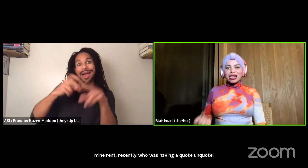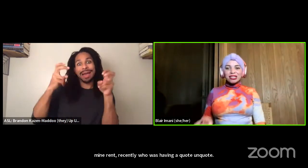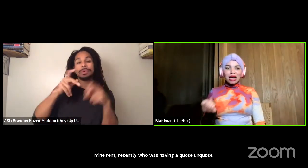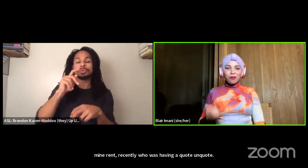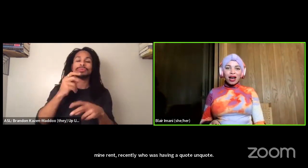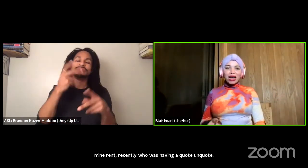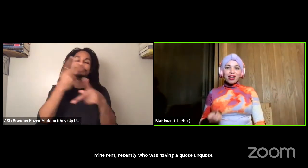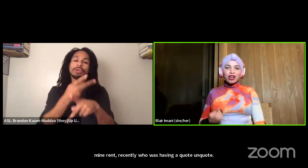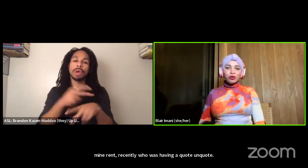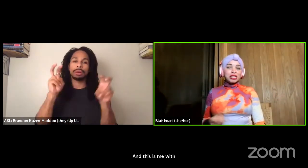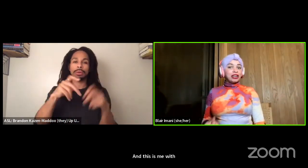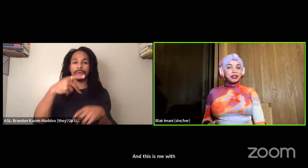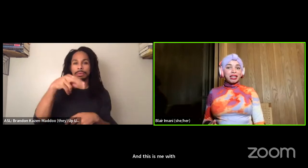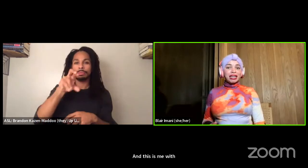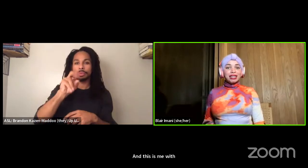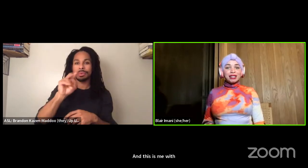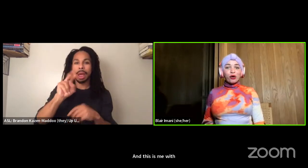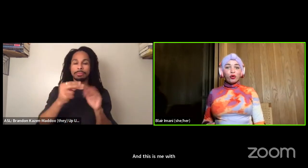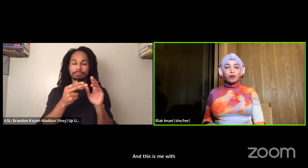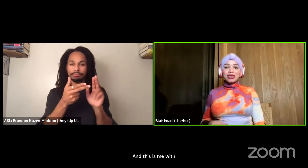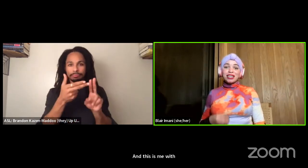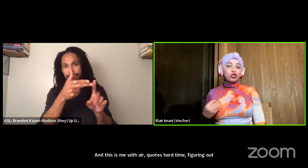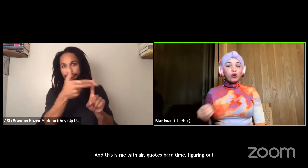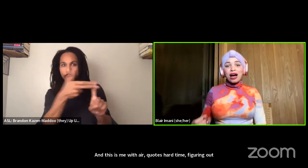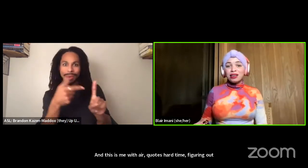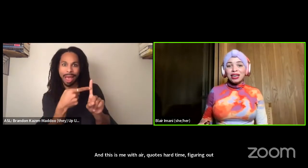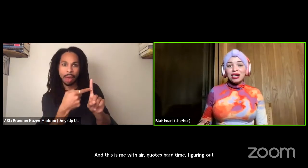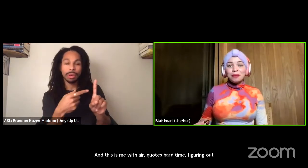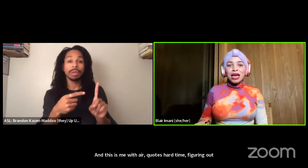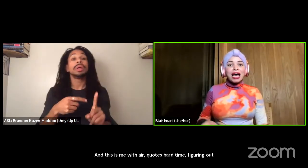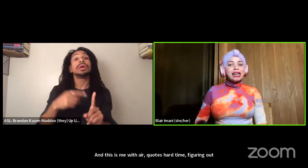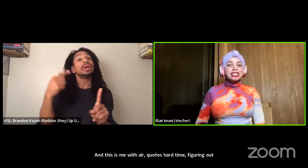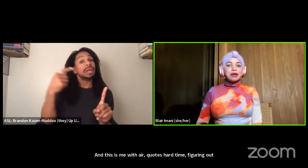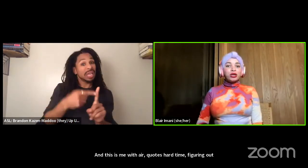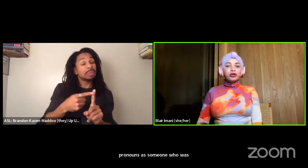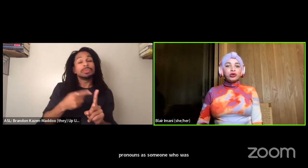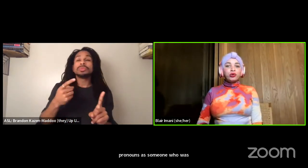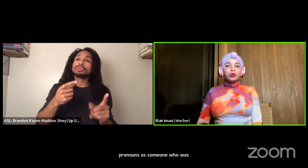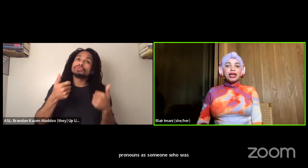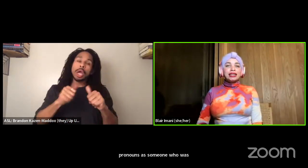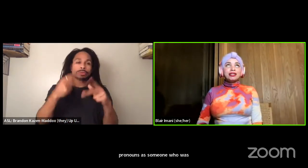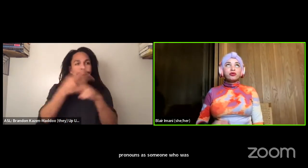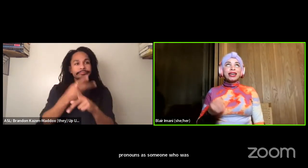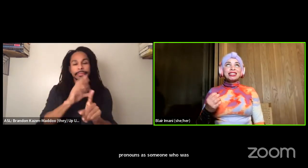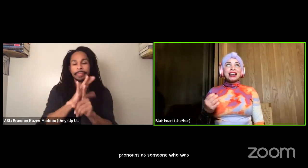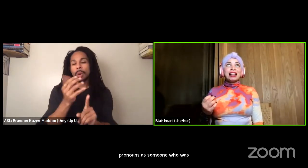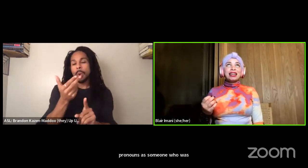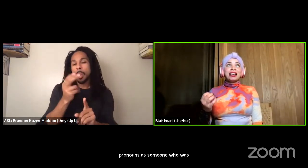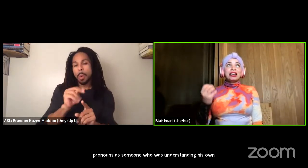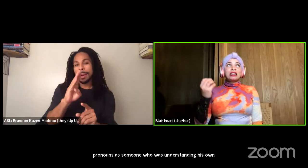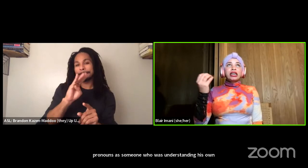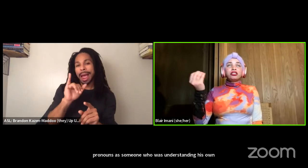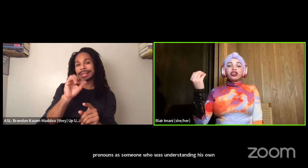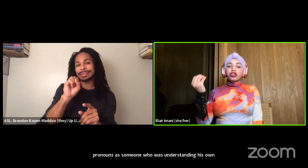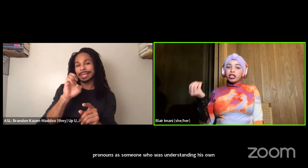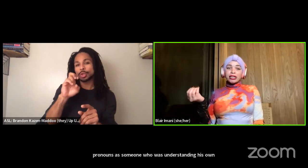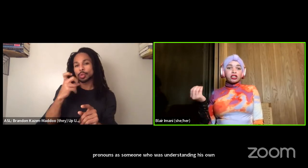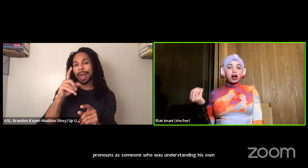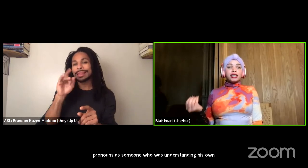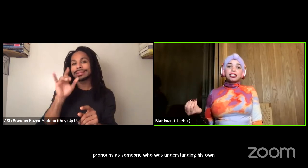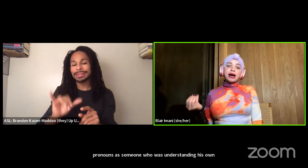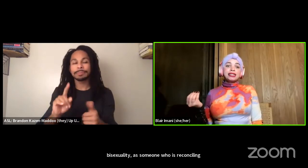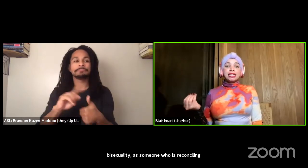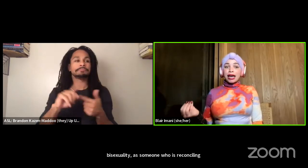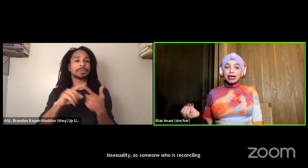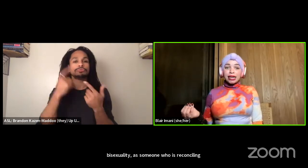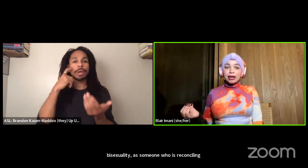pronouns, as someone who is understanding his own bisexuality, as someone who is reconciling